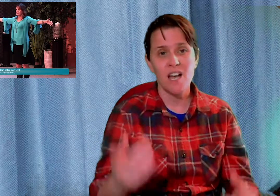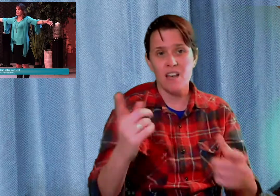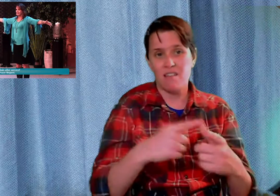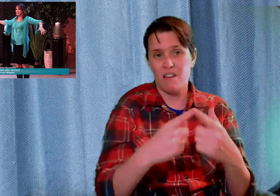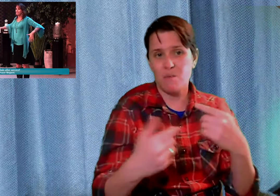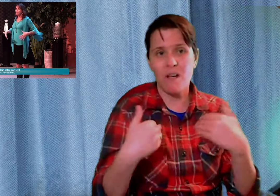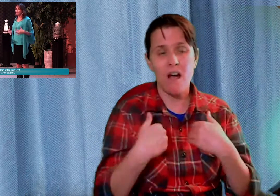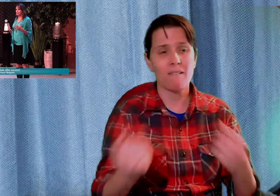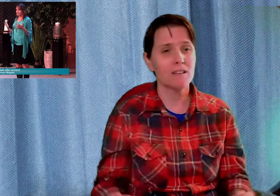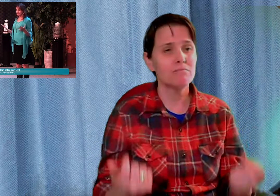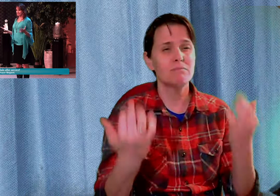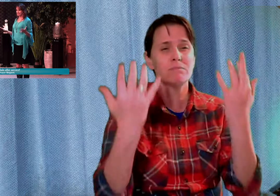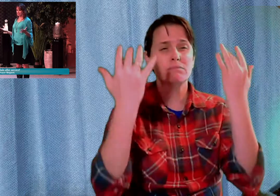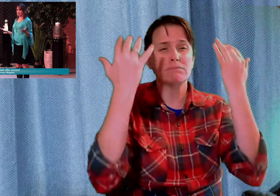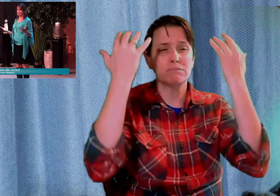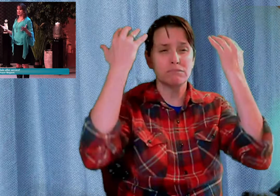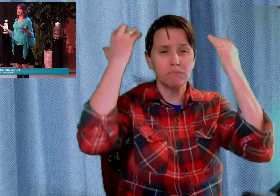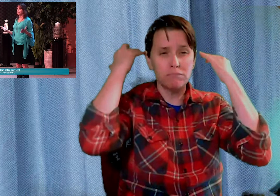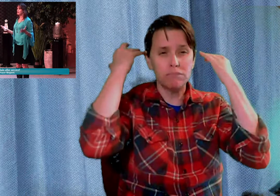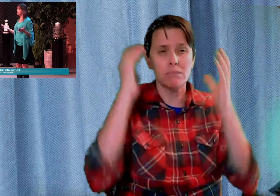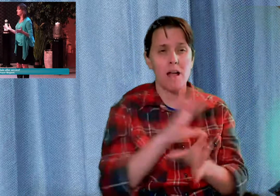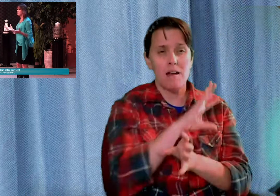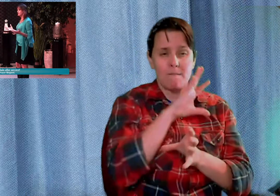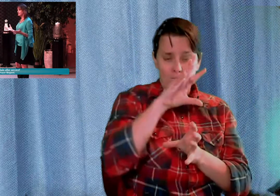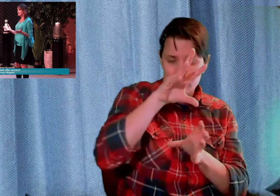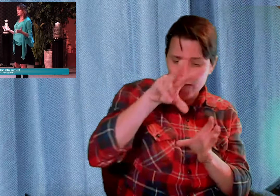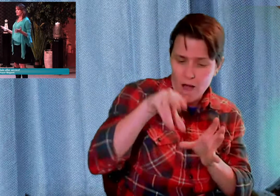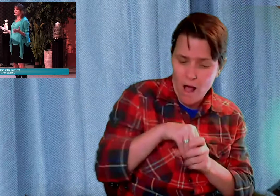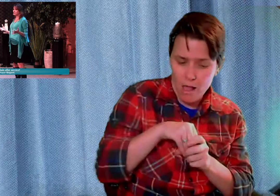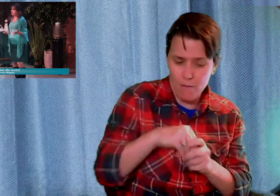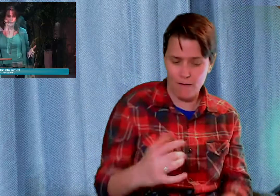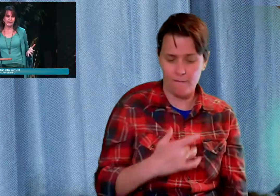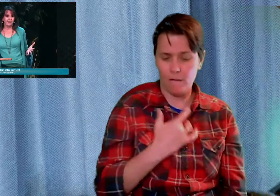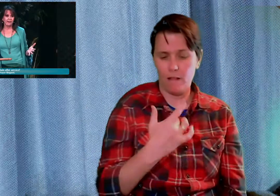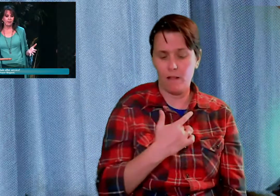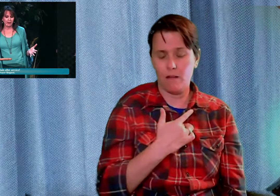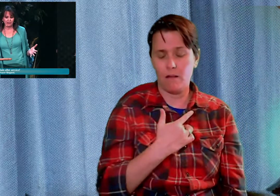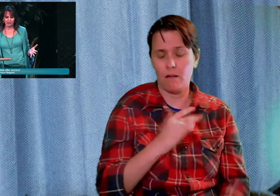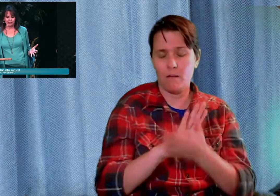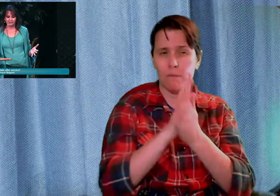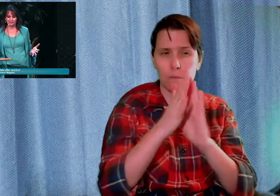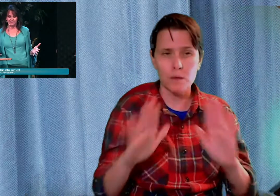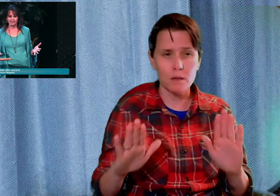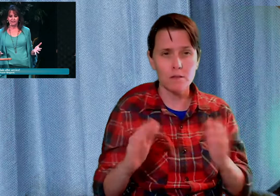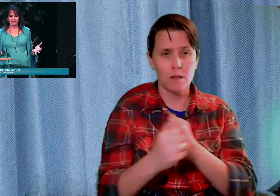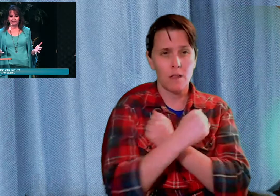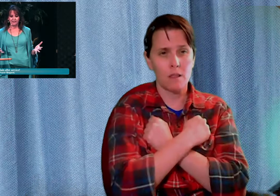overriding, enveloping sense of peace and love and joy and compassion.